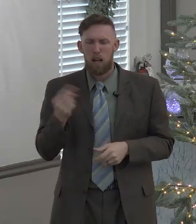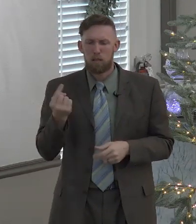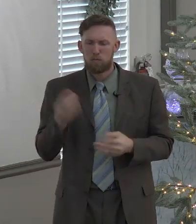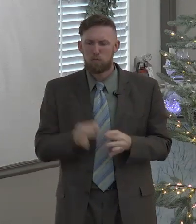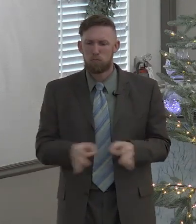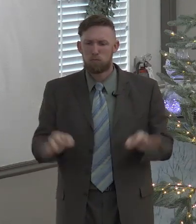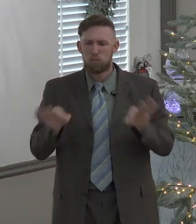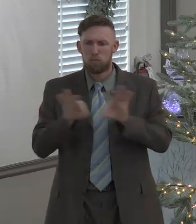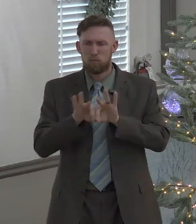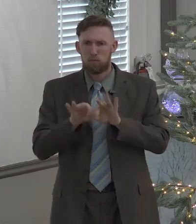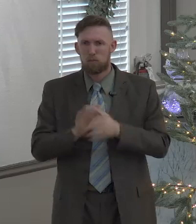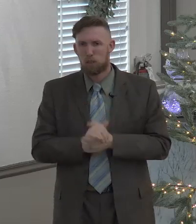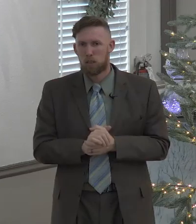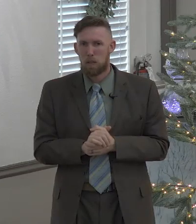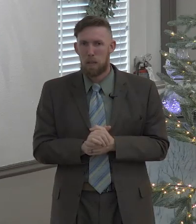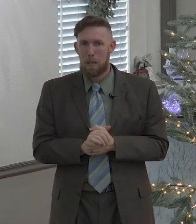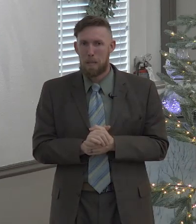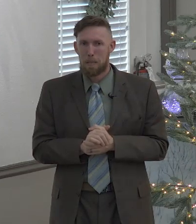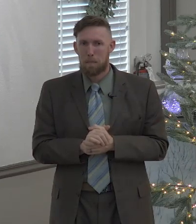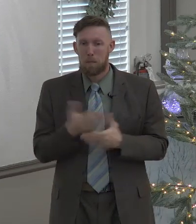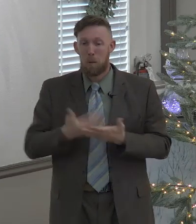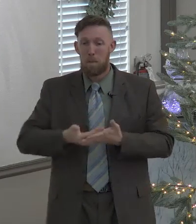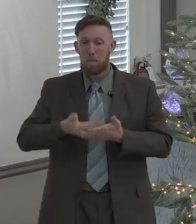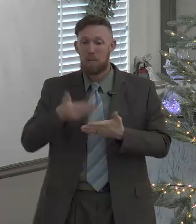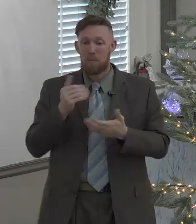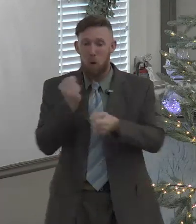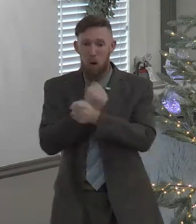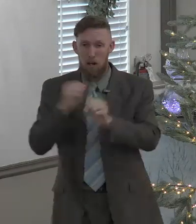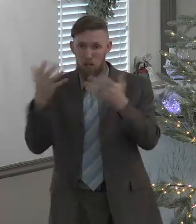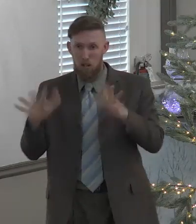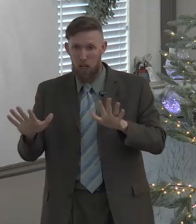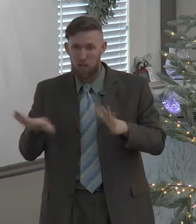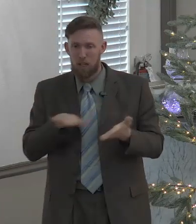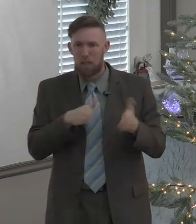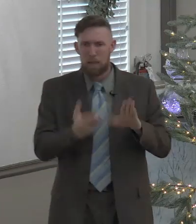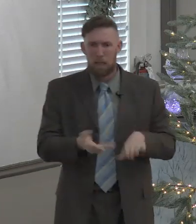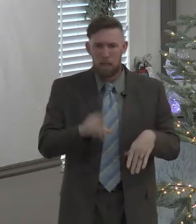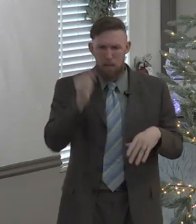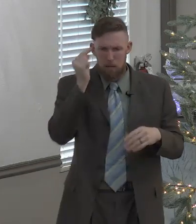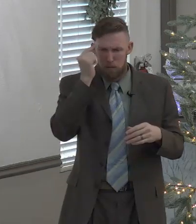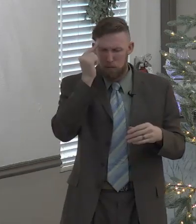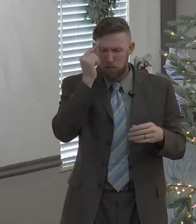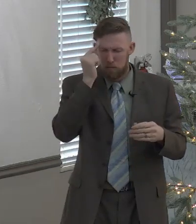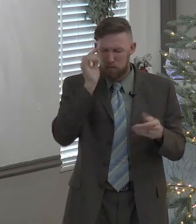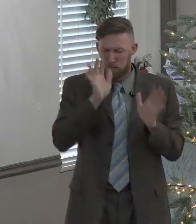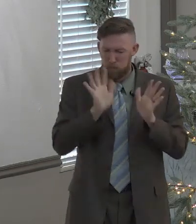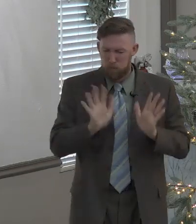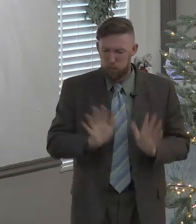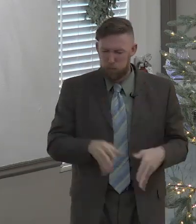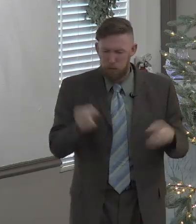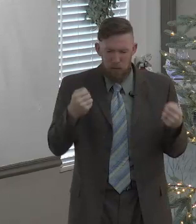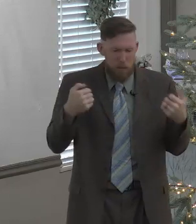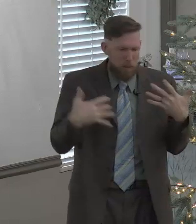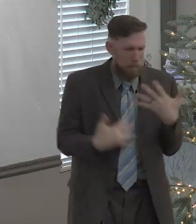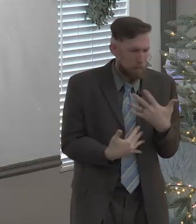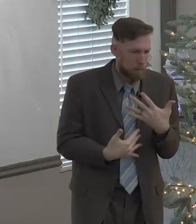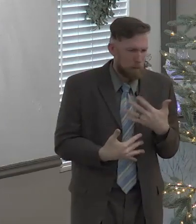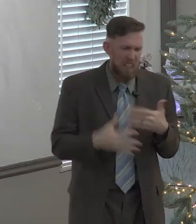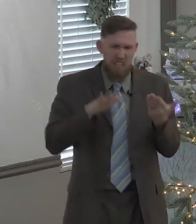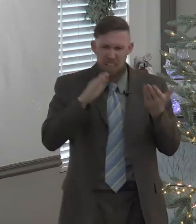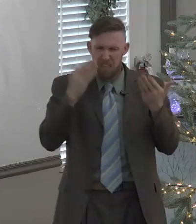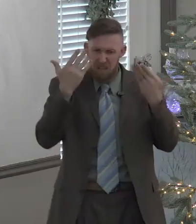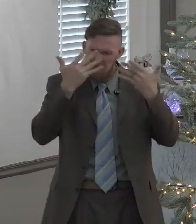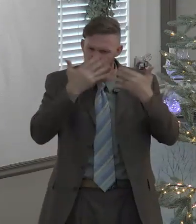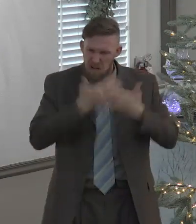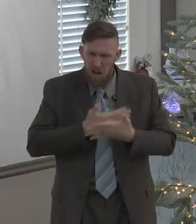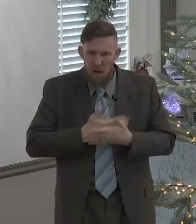where prior to coming to Christ, death has such a terrifying grip. We